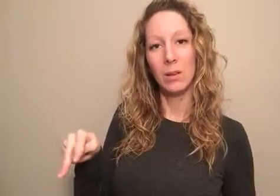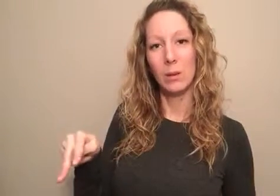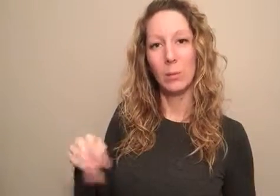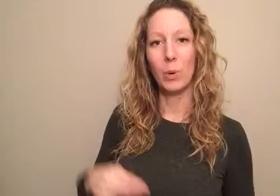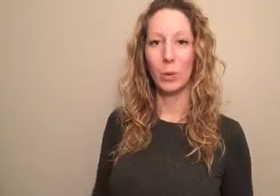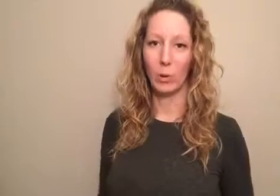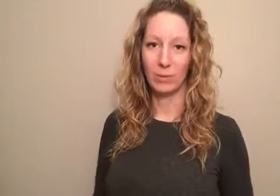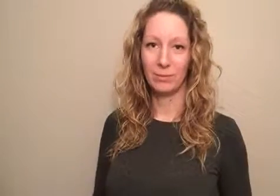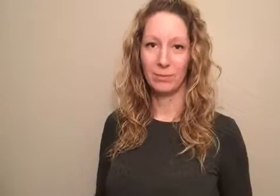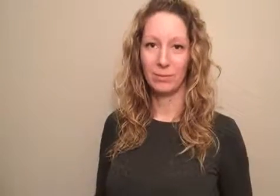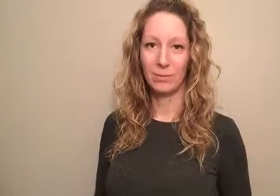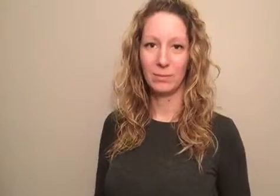purple.